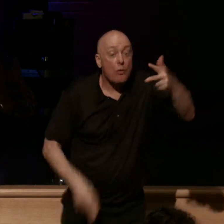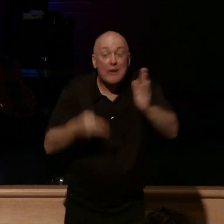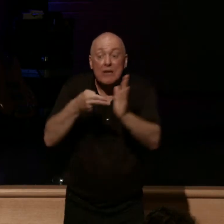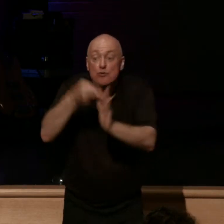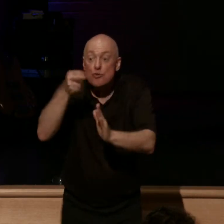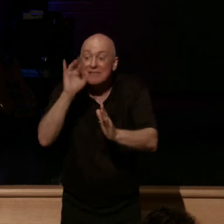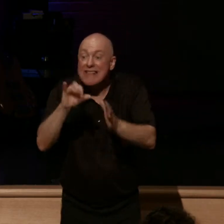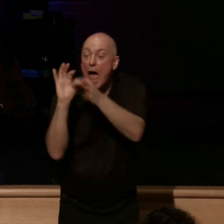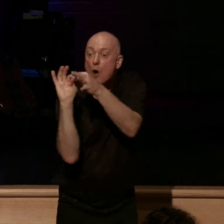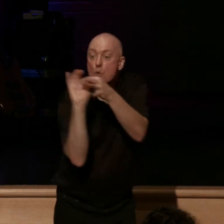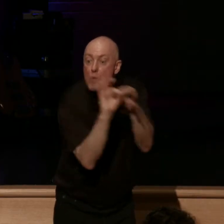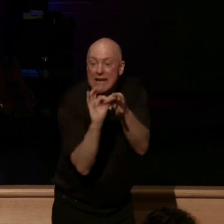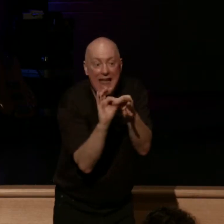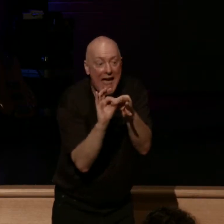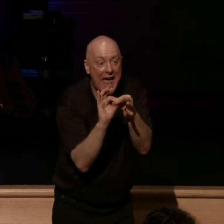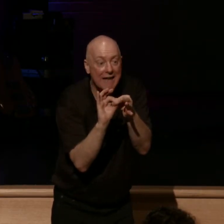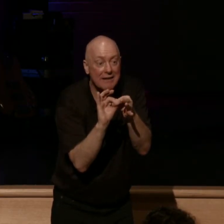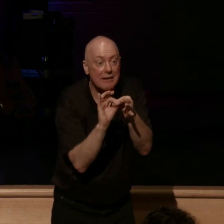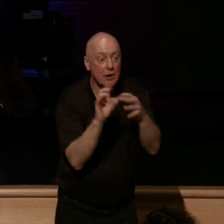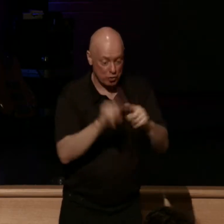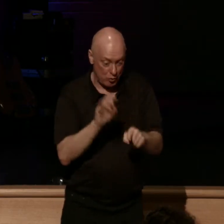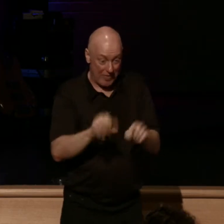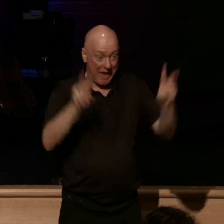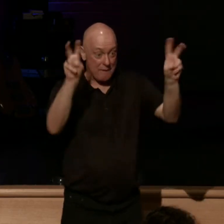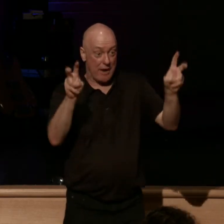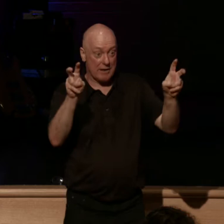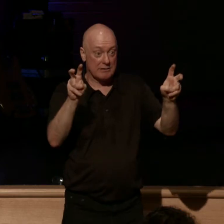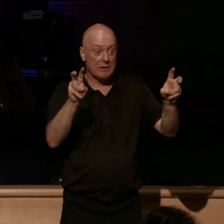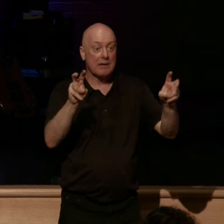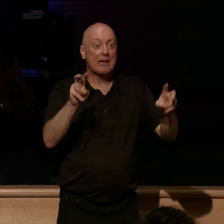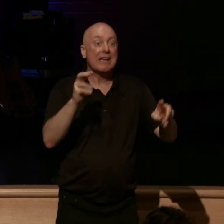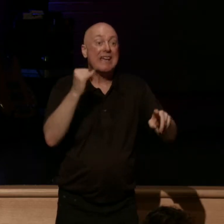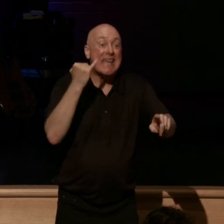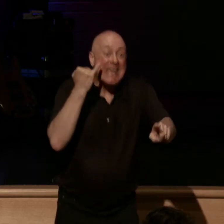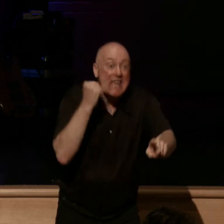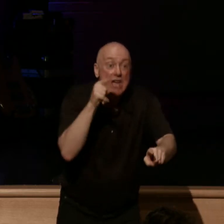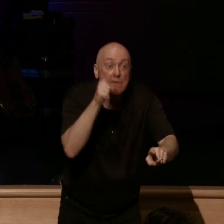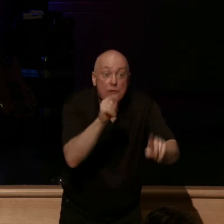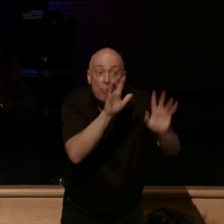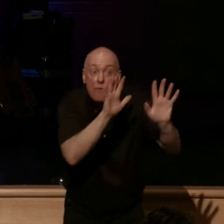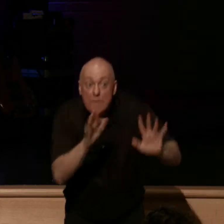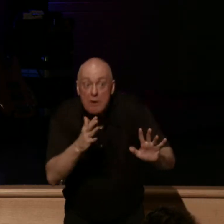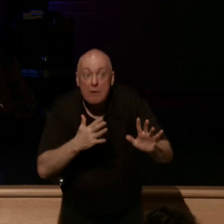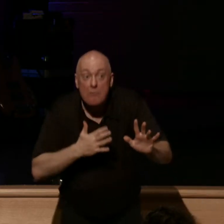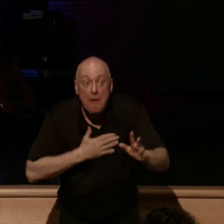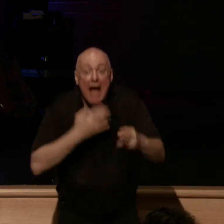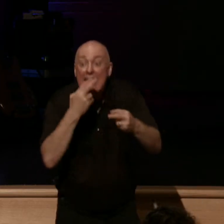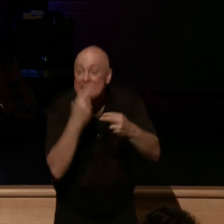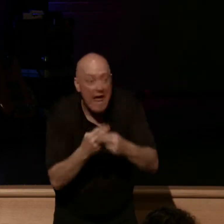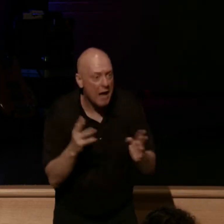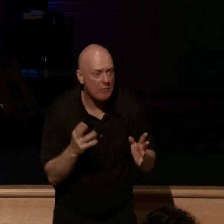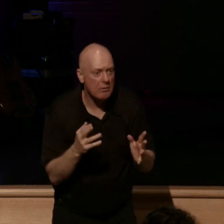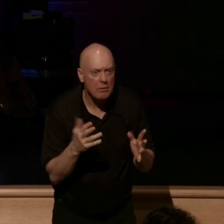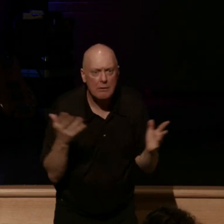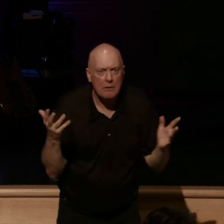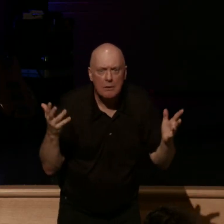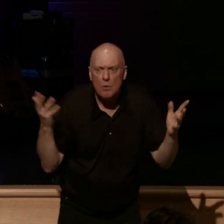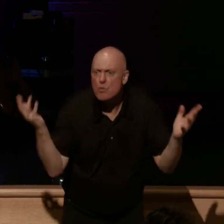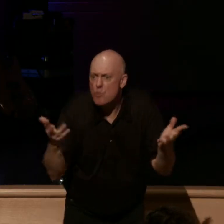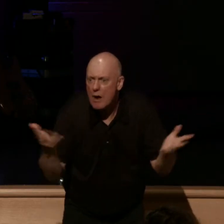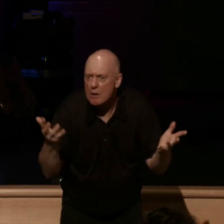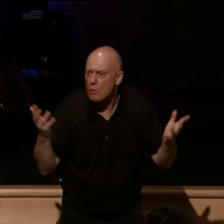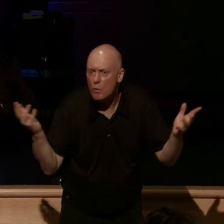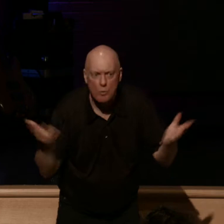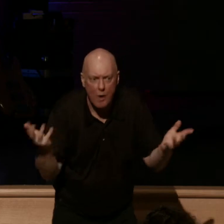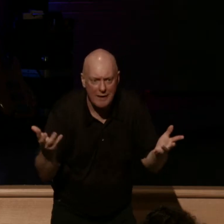that relate to "but for you who fear my name." What do we learn about those who fear the name of the Lord as we approach the